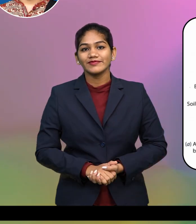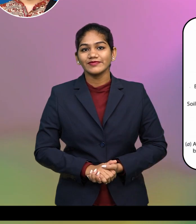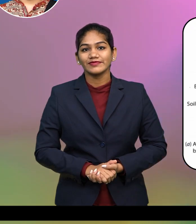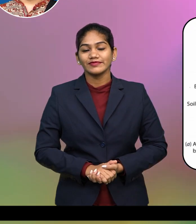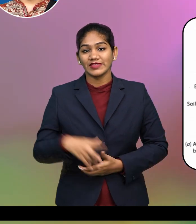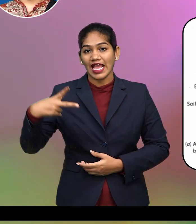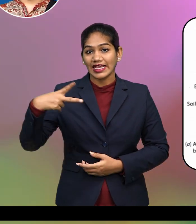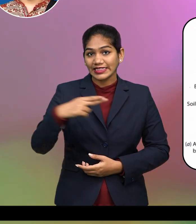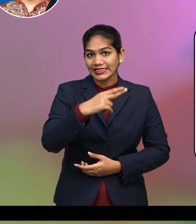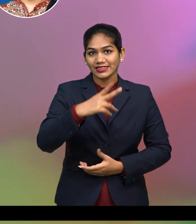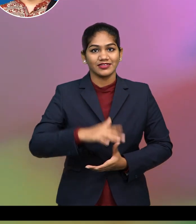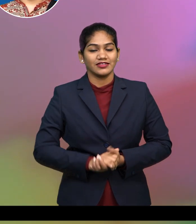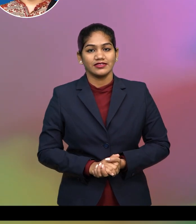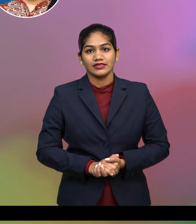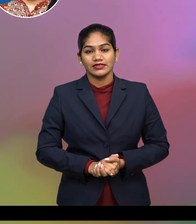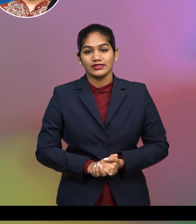cutting,